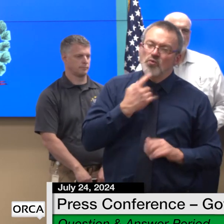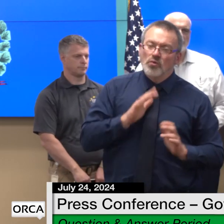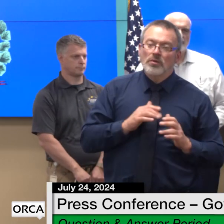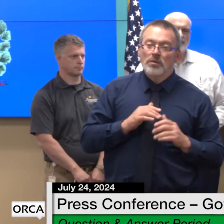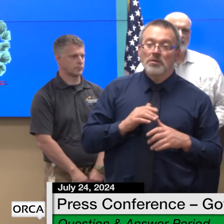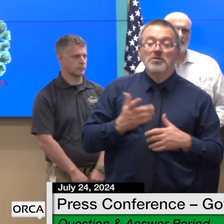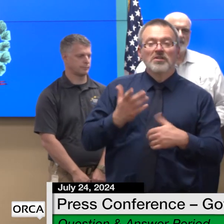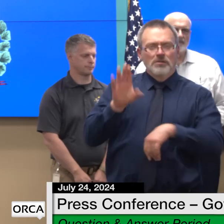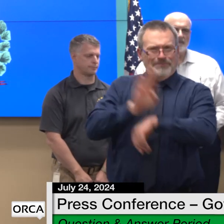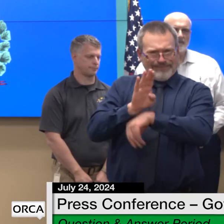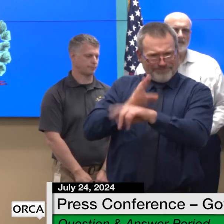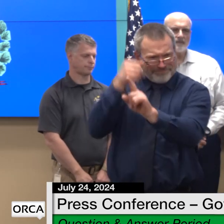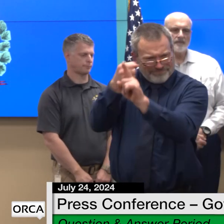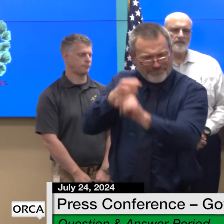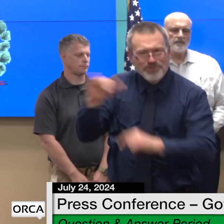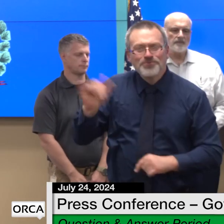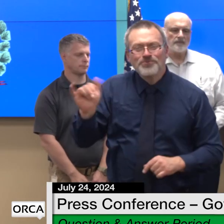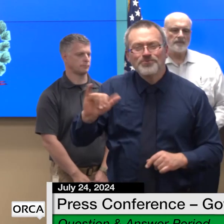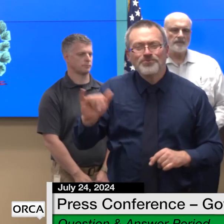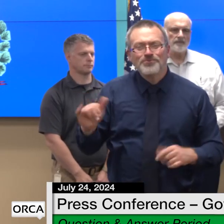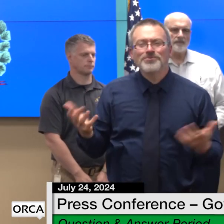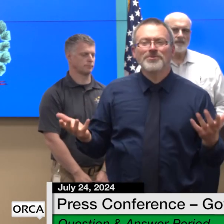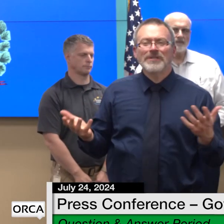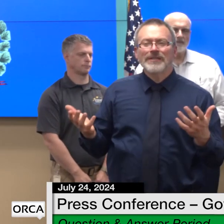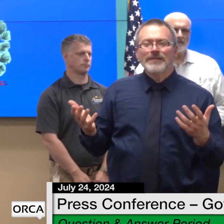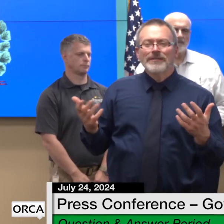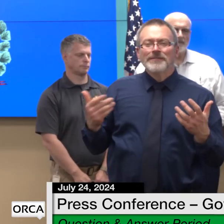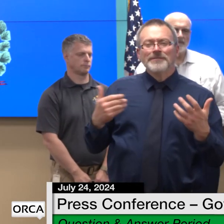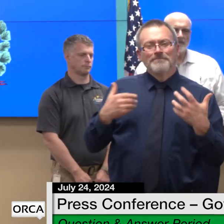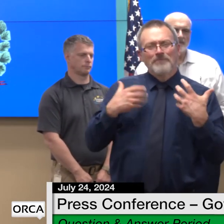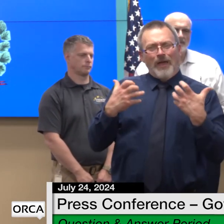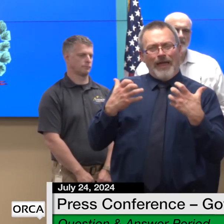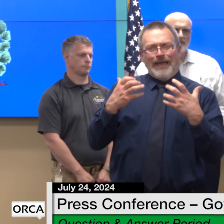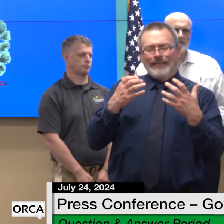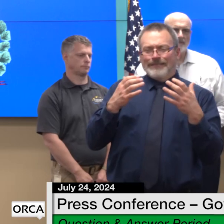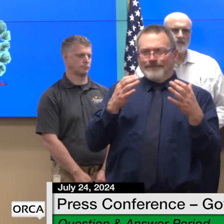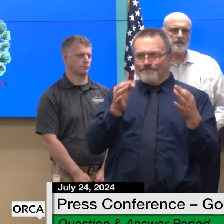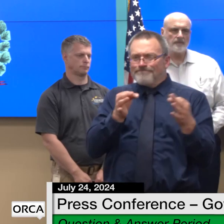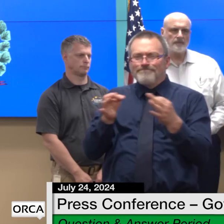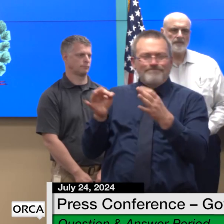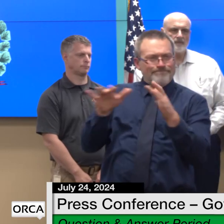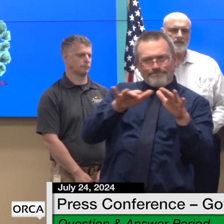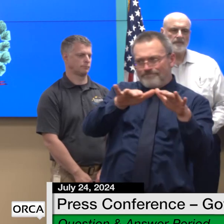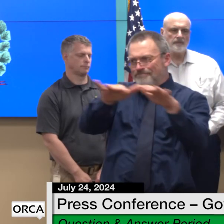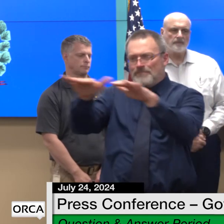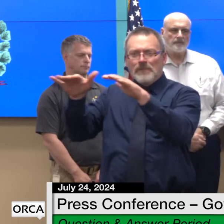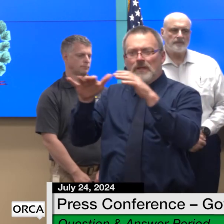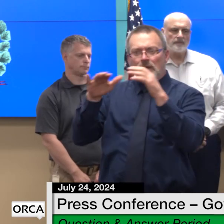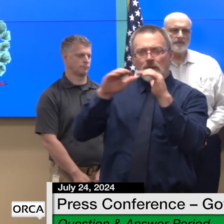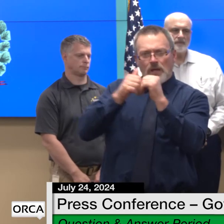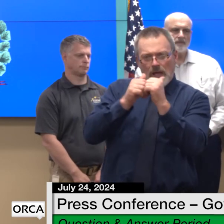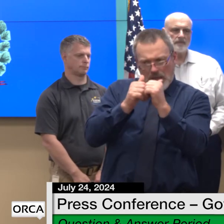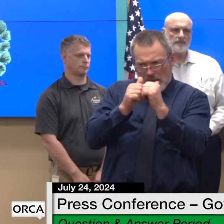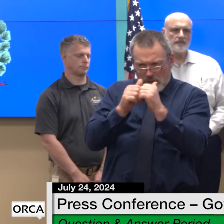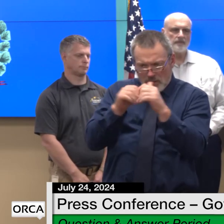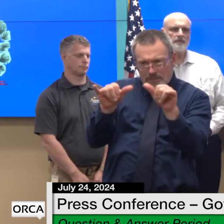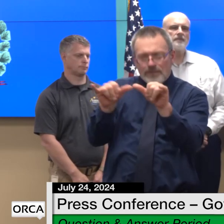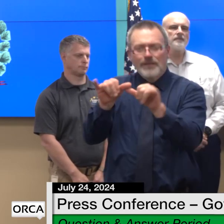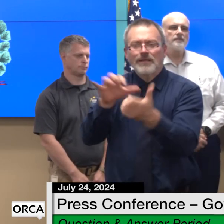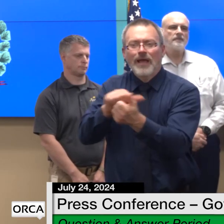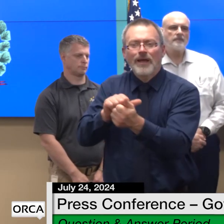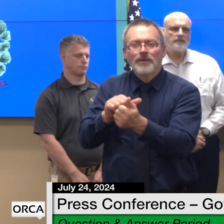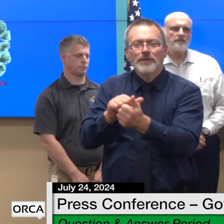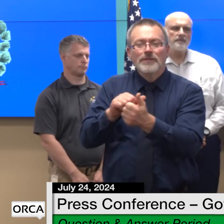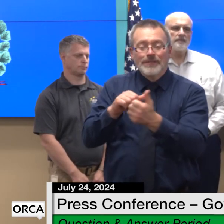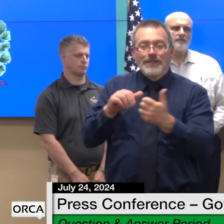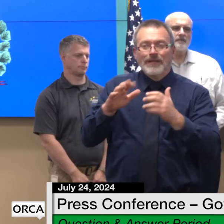well. We're trying to determine how much damage there is there, and contemplating whether we're going to have to provide,